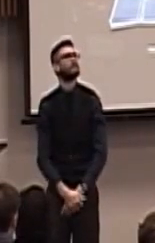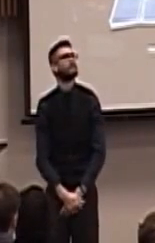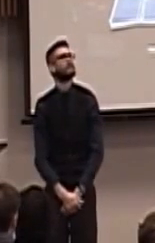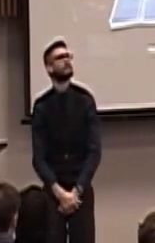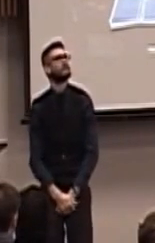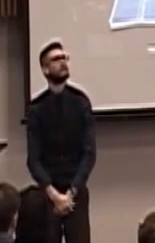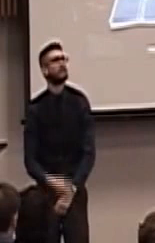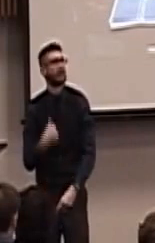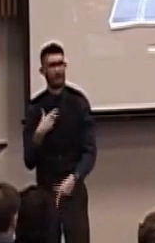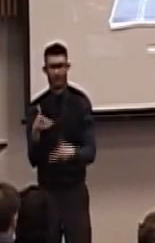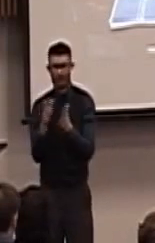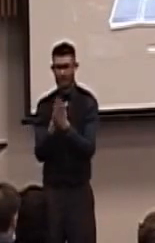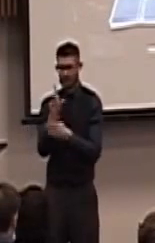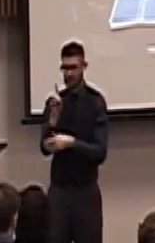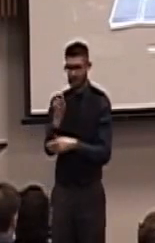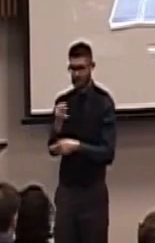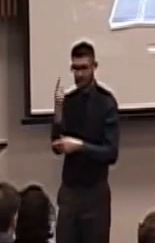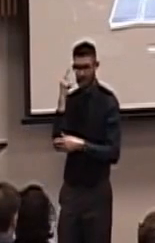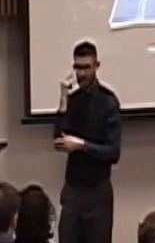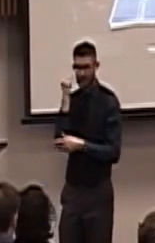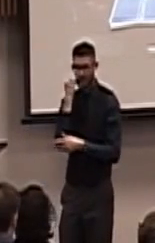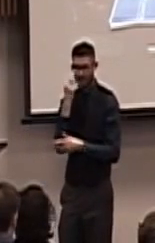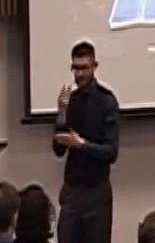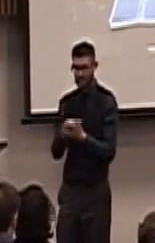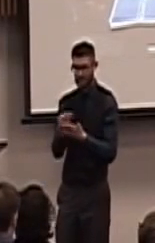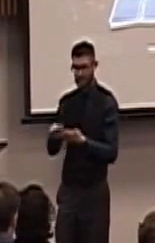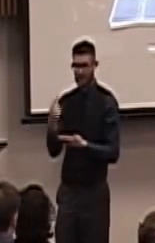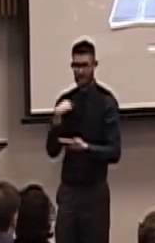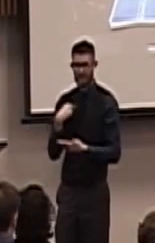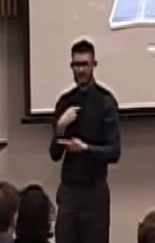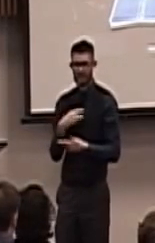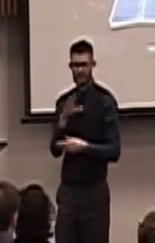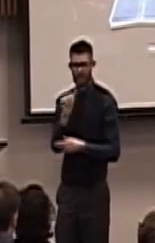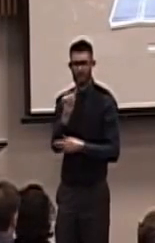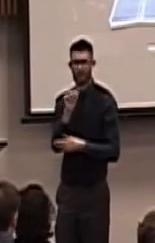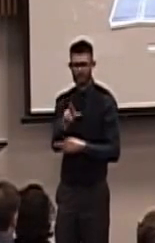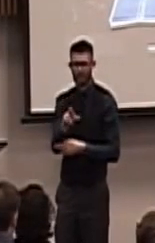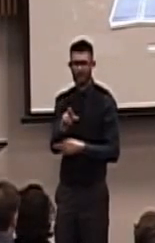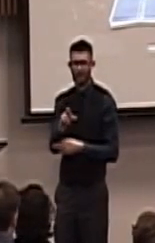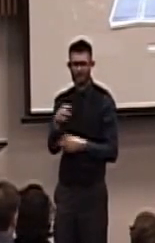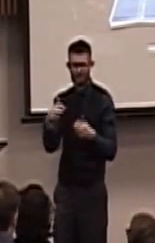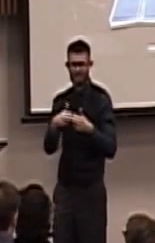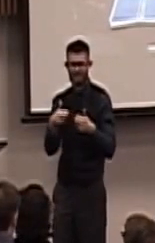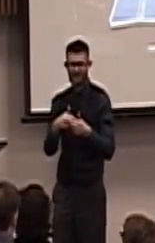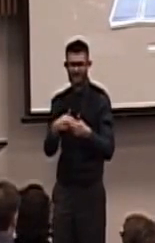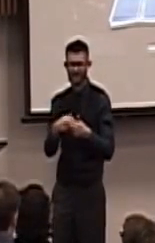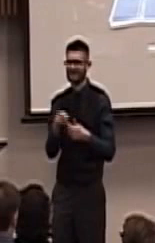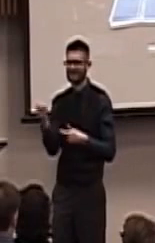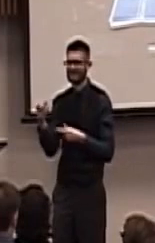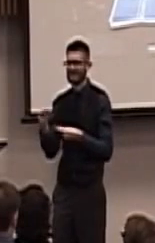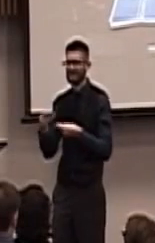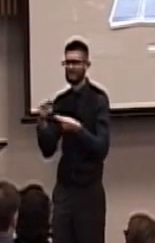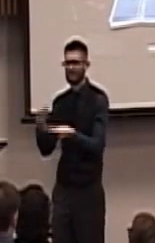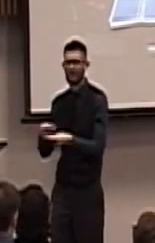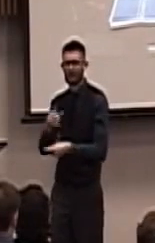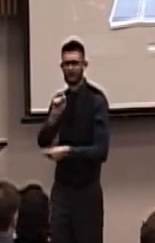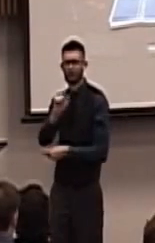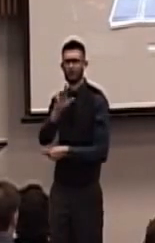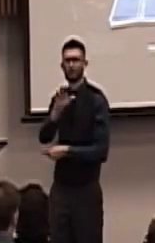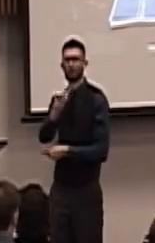I asked Don if he'd buy me a pretty heavy-duty car battery, and he bought a tractor battery, about twice the size.